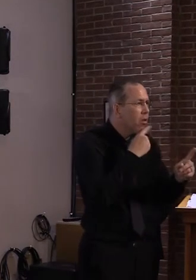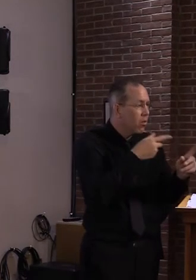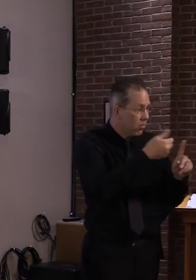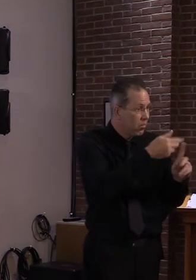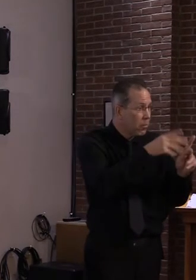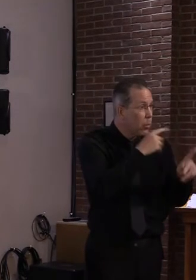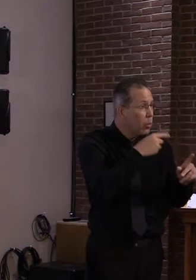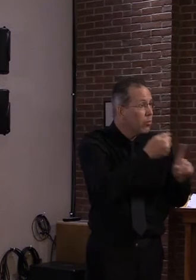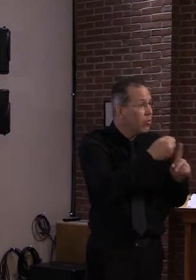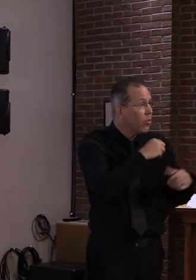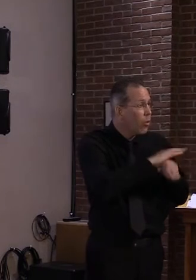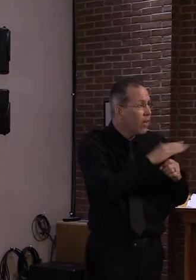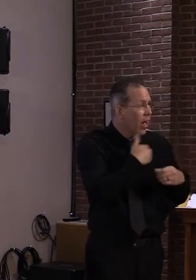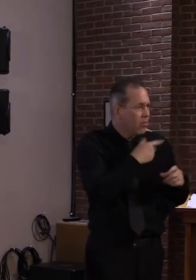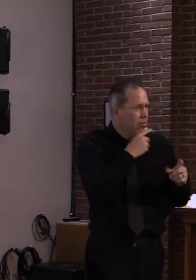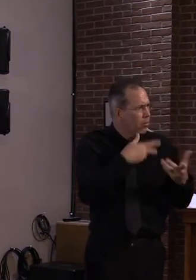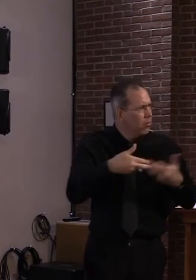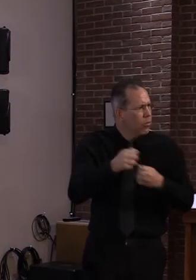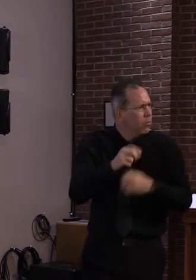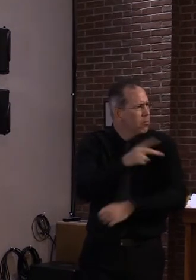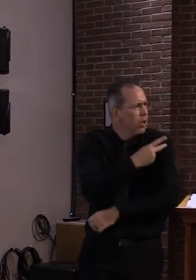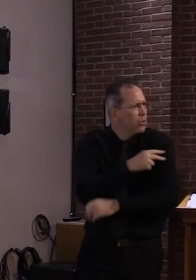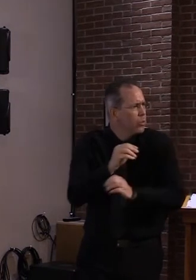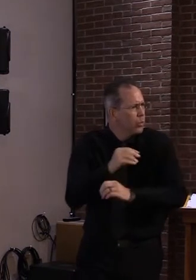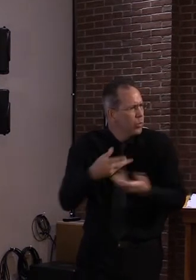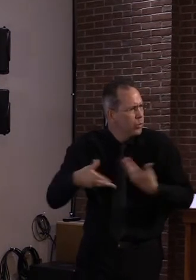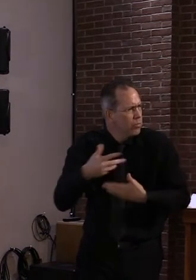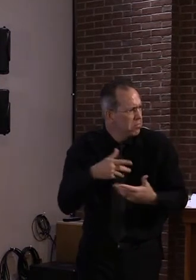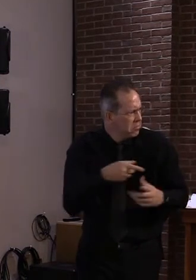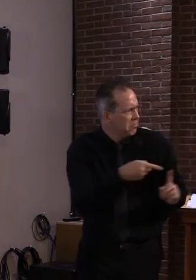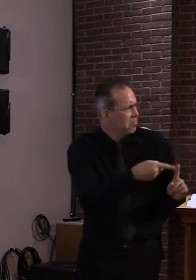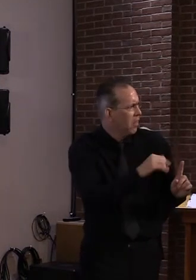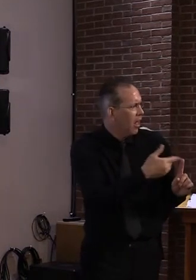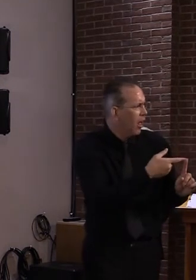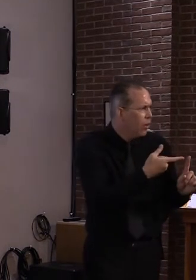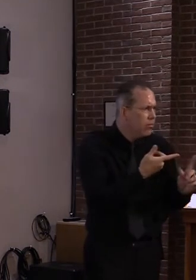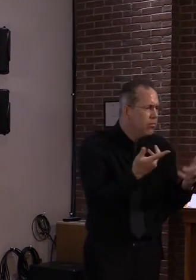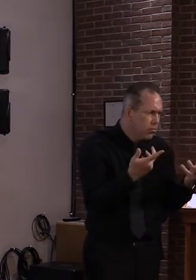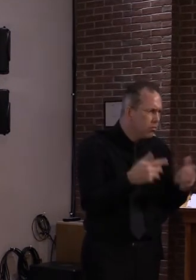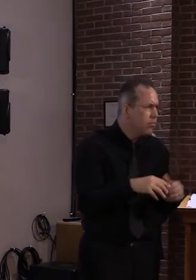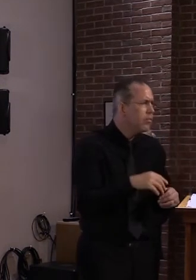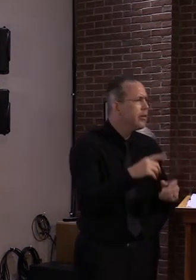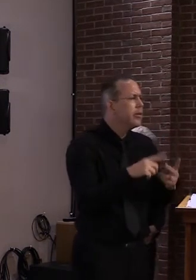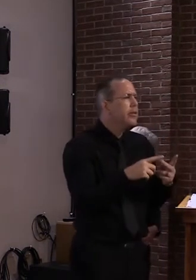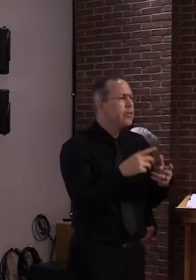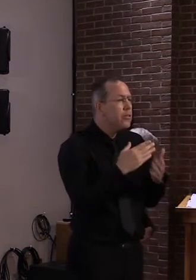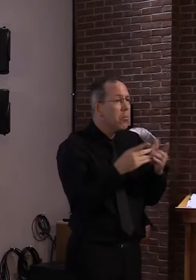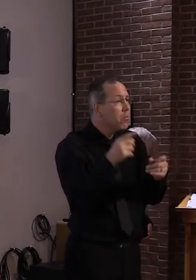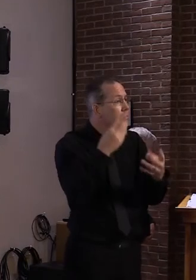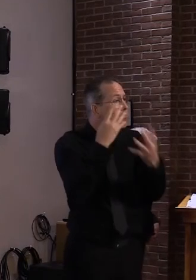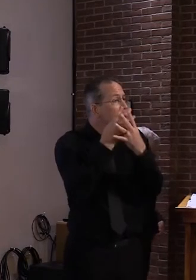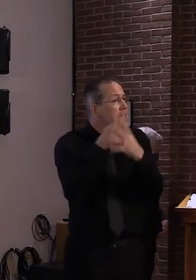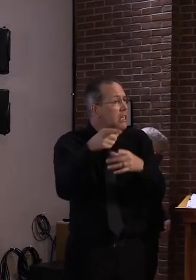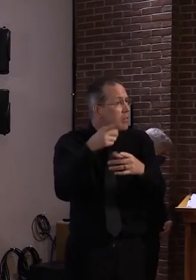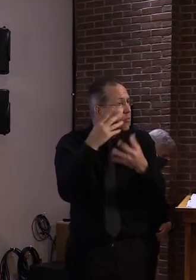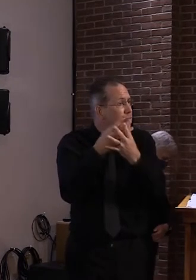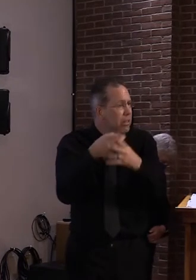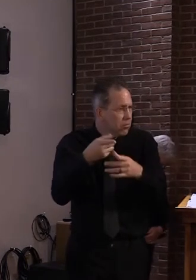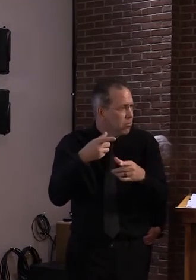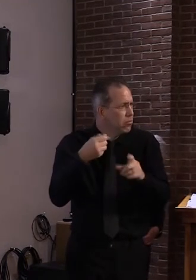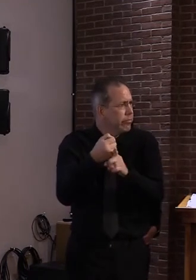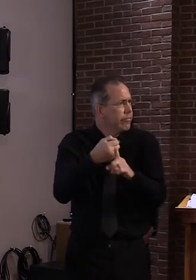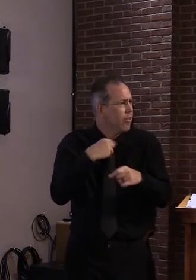Even the correctional facilities, where we had one outbreak, we actually have found very